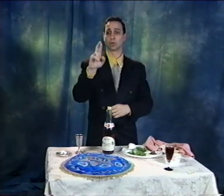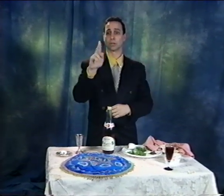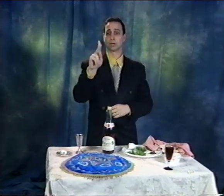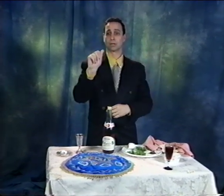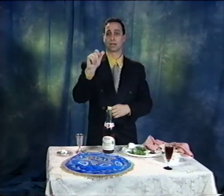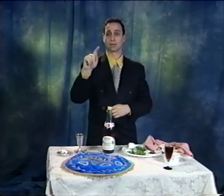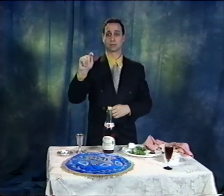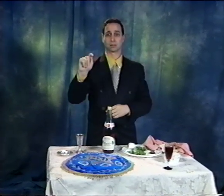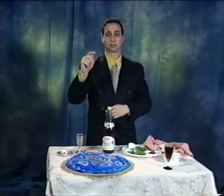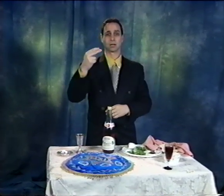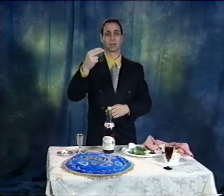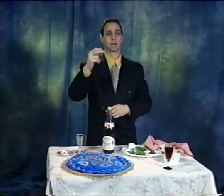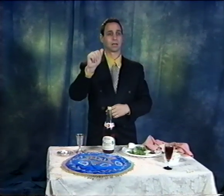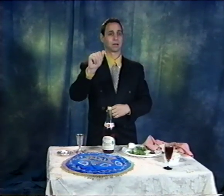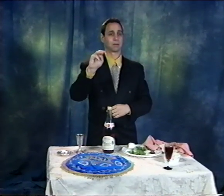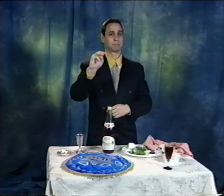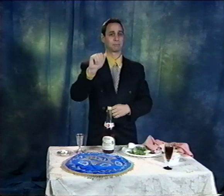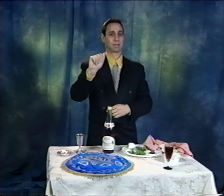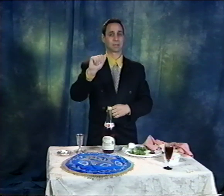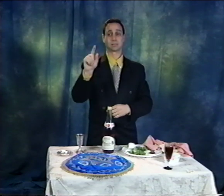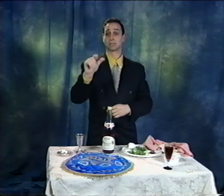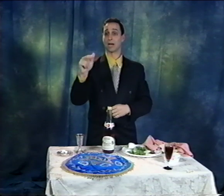called Birkat Hamazon.